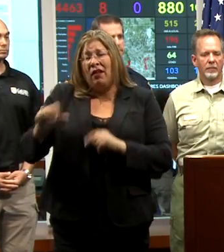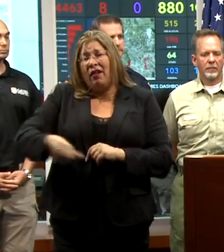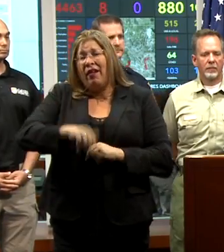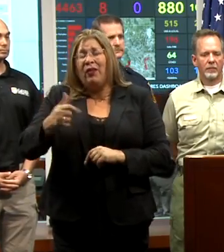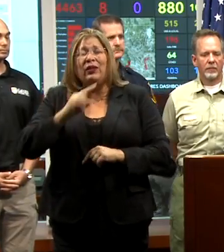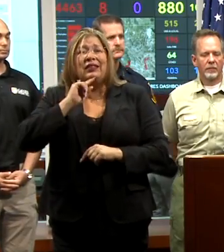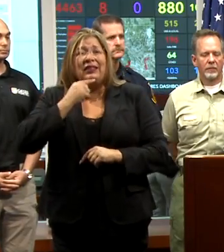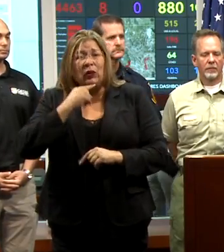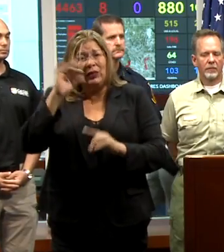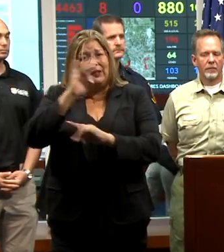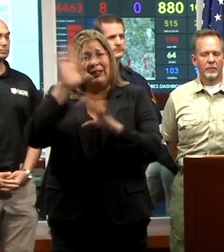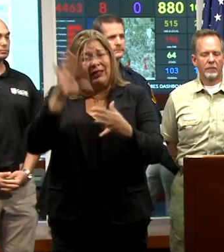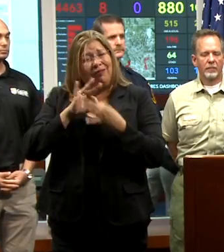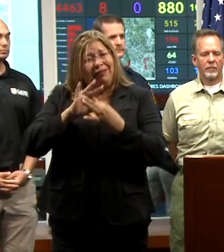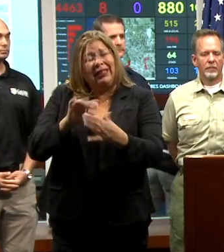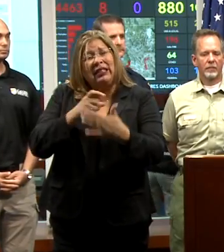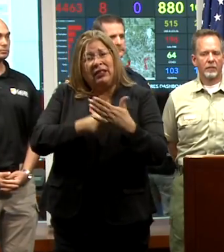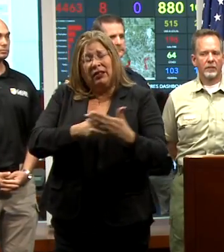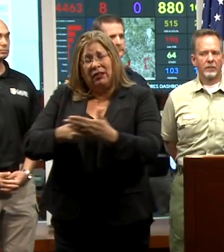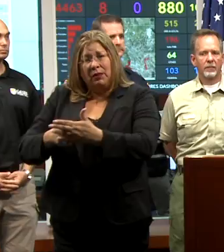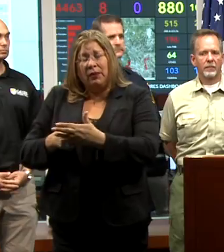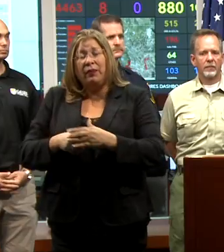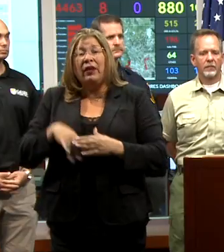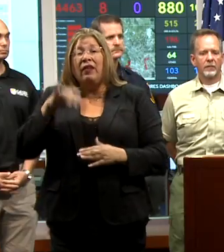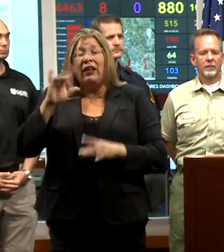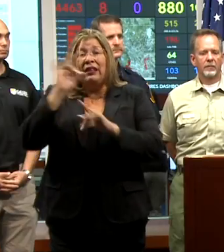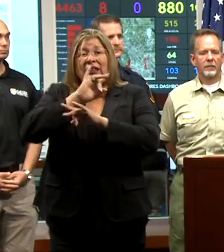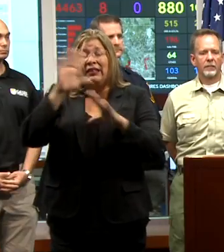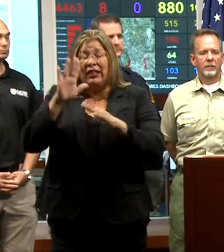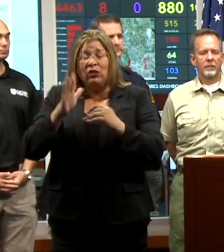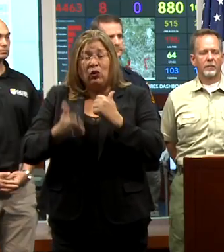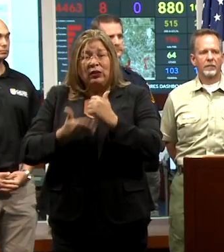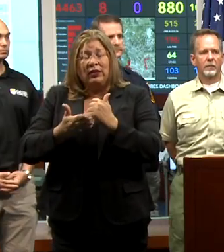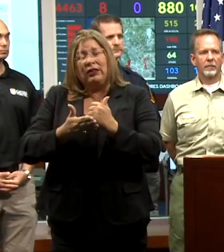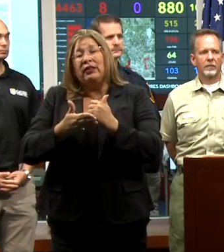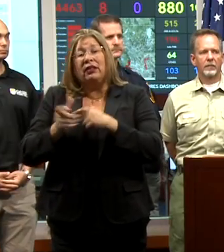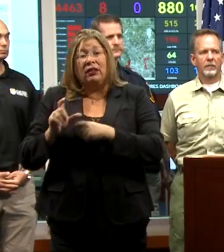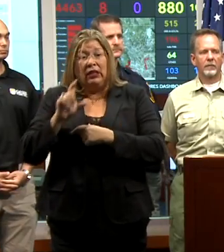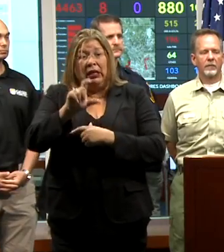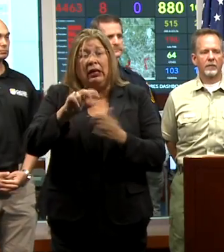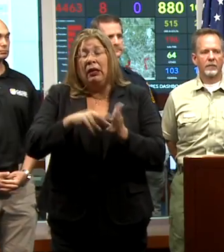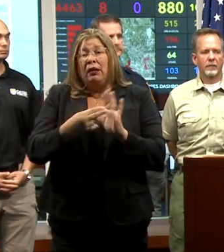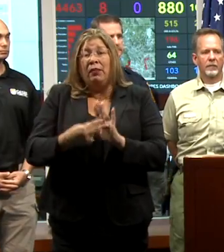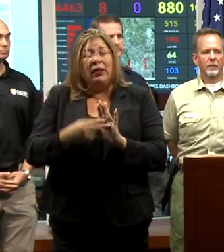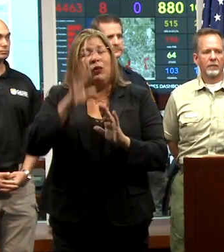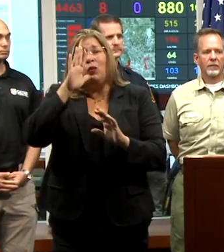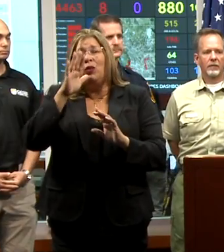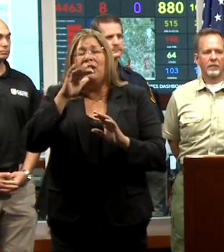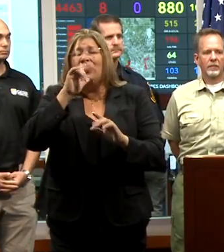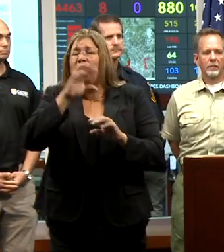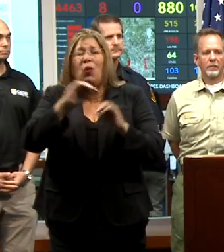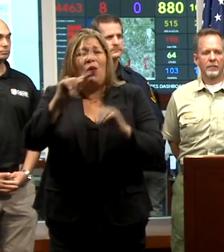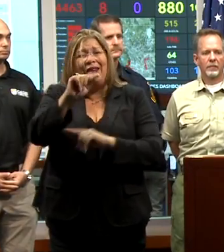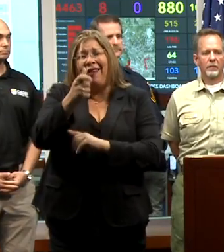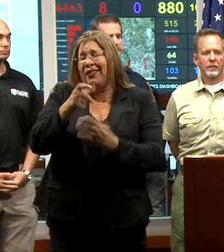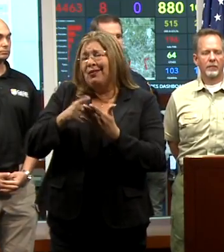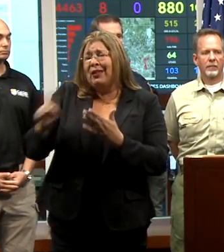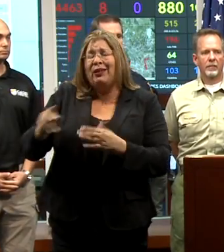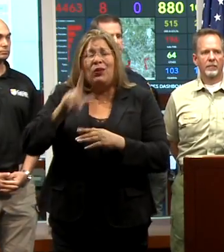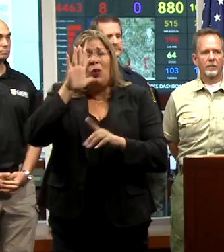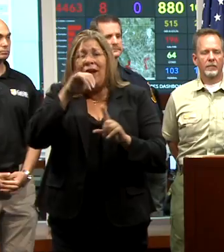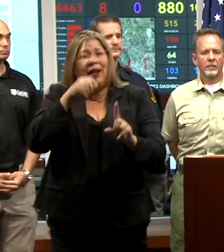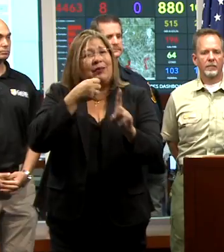disaster-related expenses. Disaster assistance grants are not taxable income and will not affect eligibility for Social